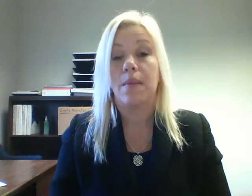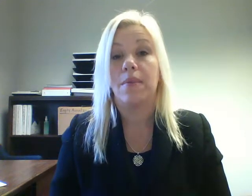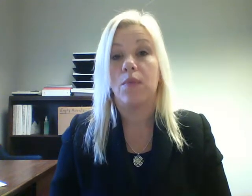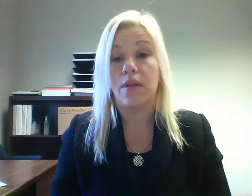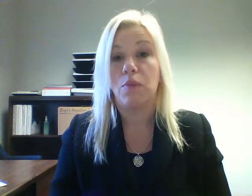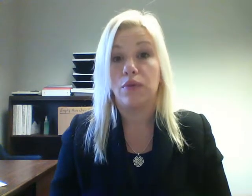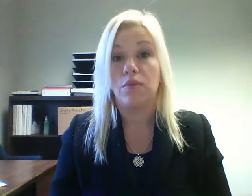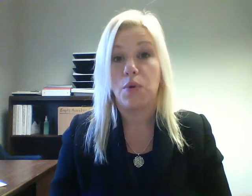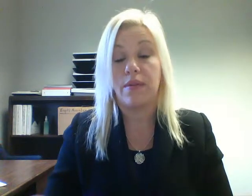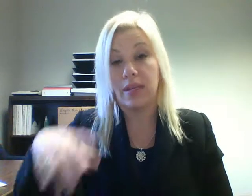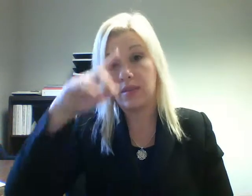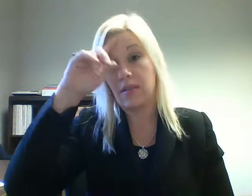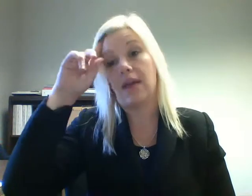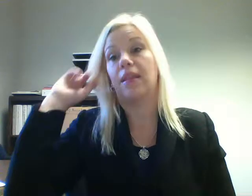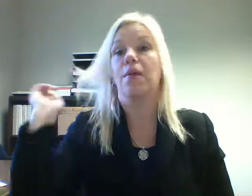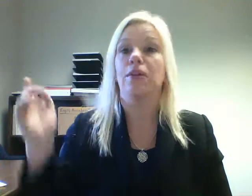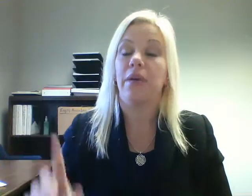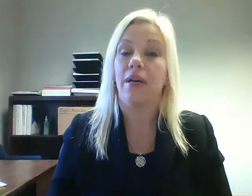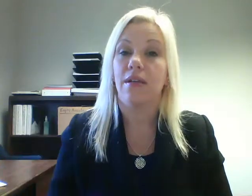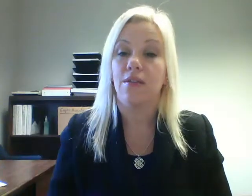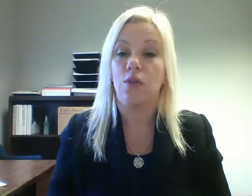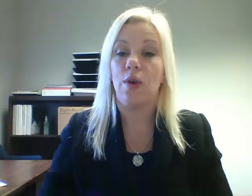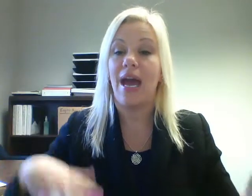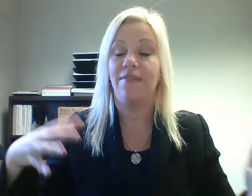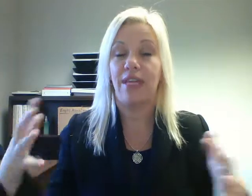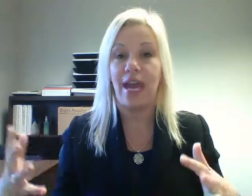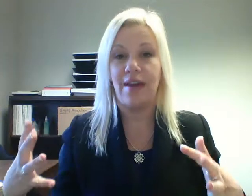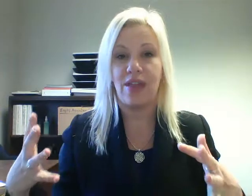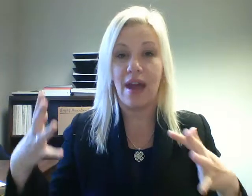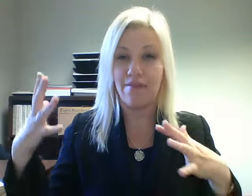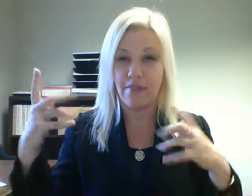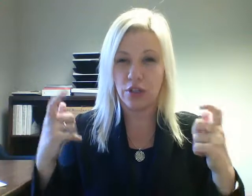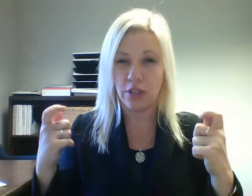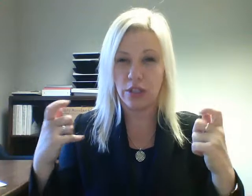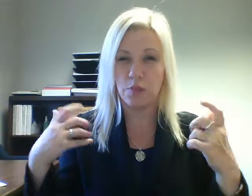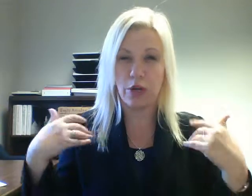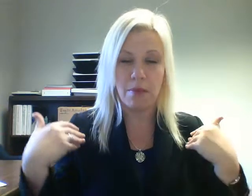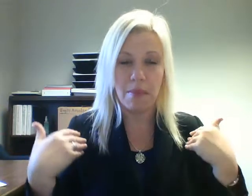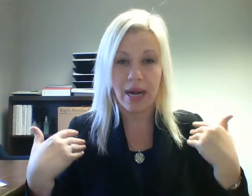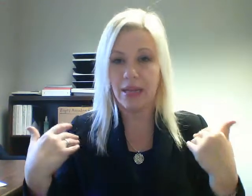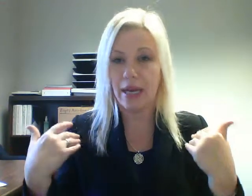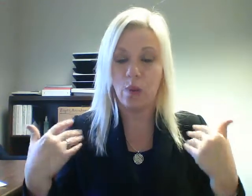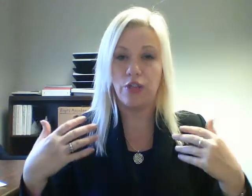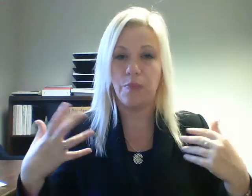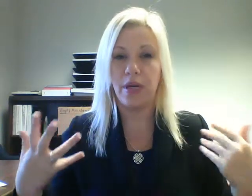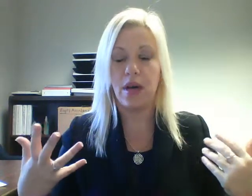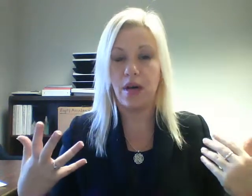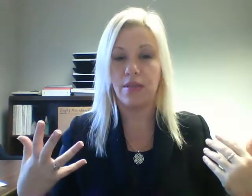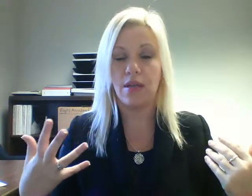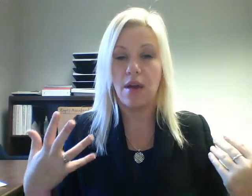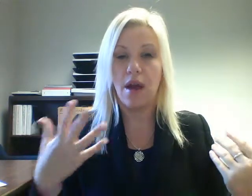probably one of the most important things in sign language because you have to have that facial expression, body language, because